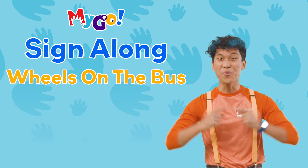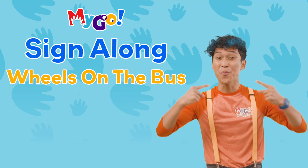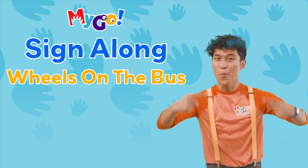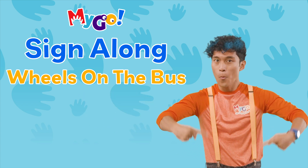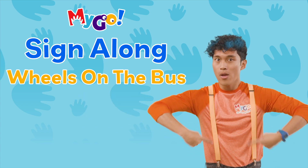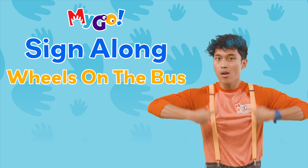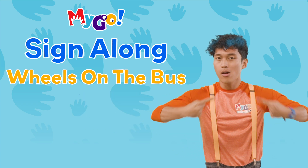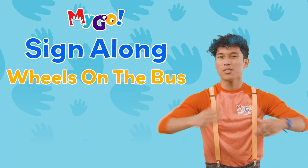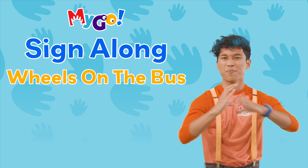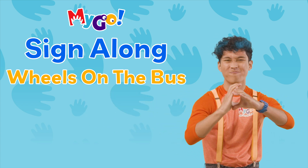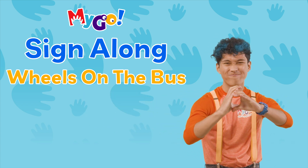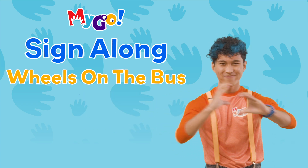Wheels on the bus.